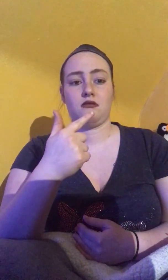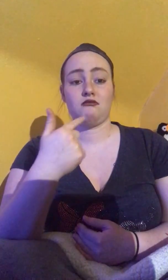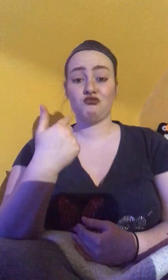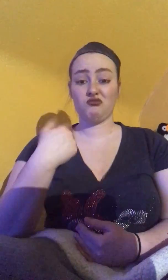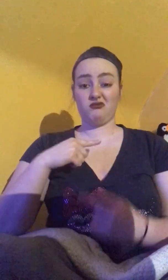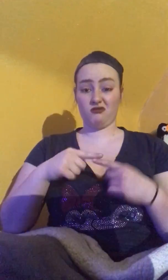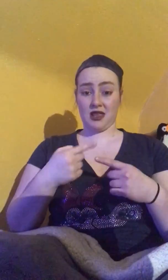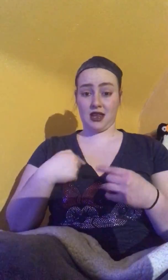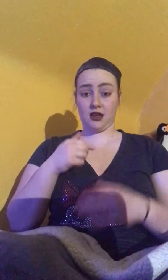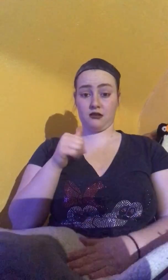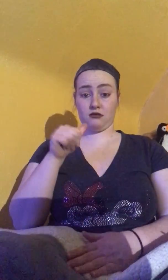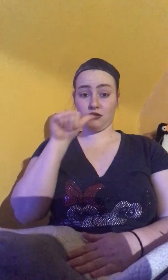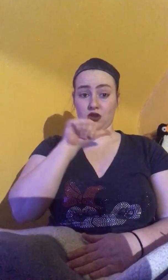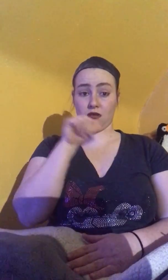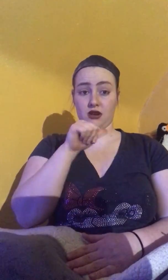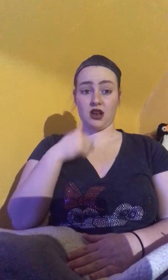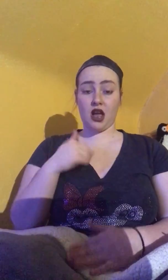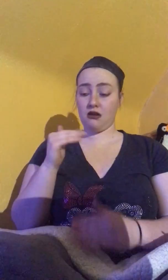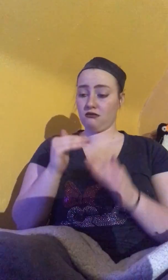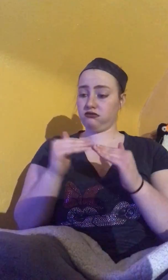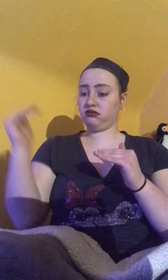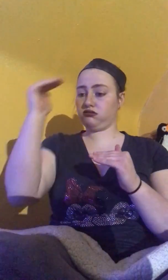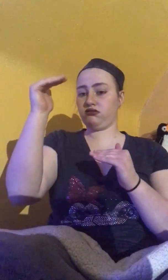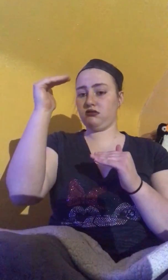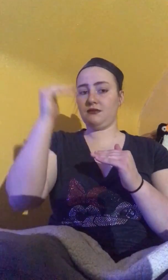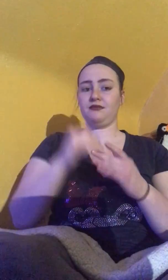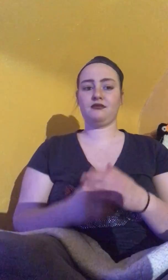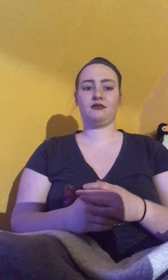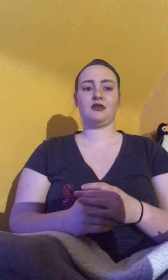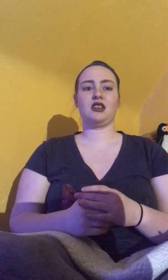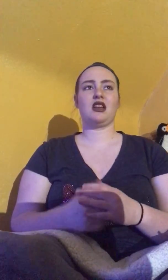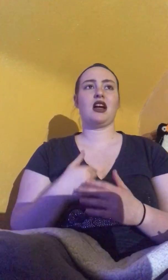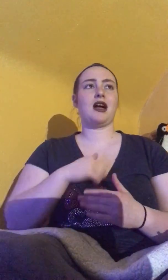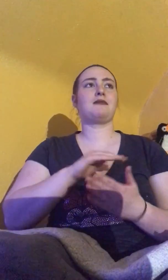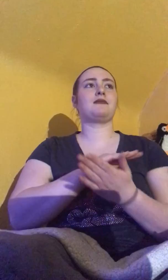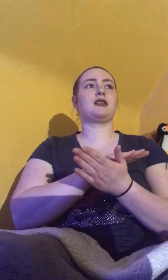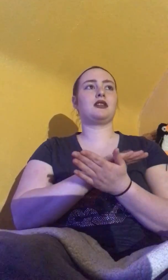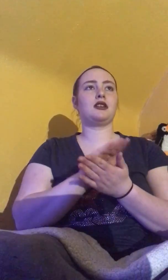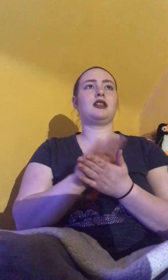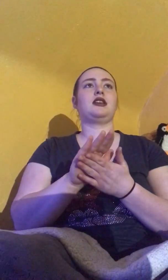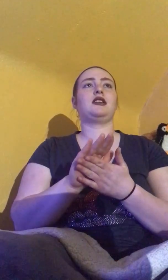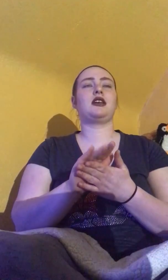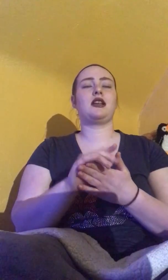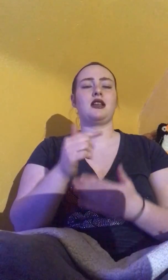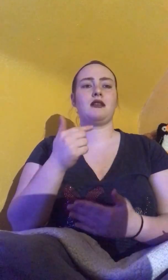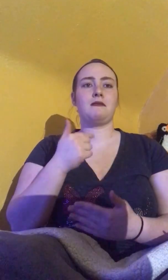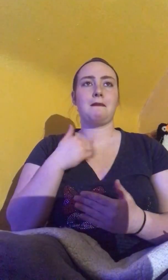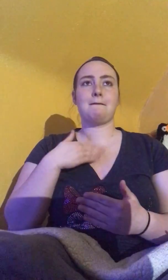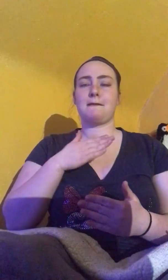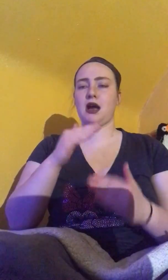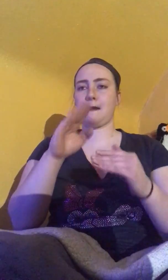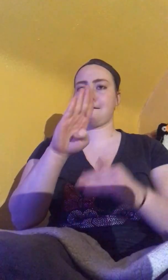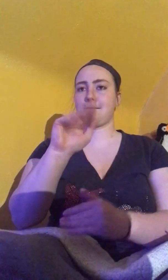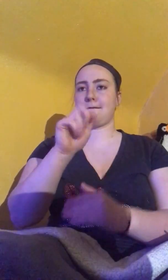myself. Some people, they say, okay, just getting clean, that's where I'm setting my bar. But as I started working this